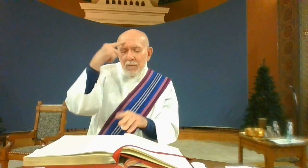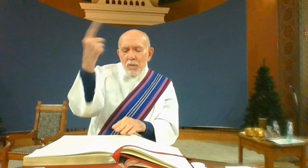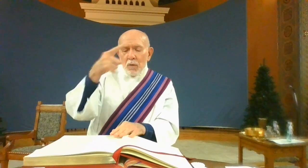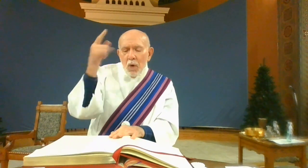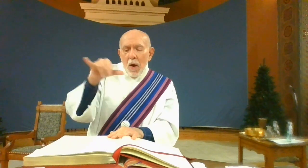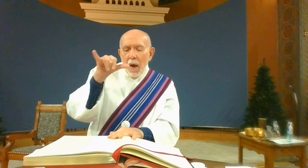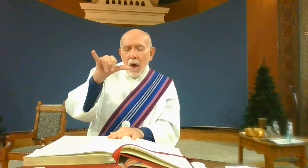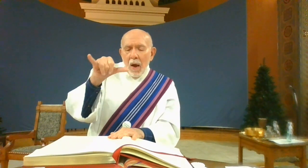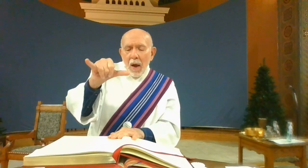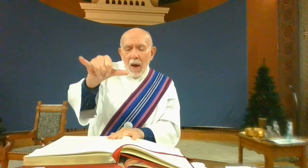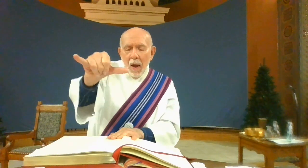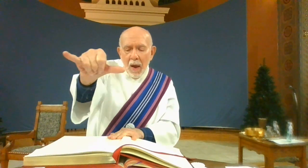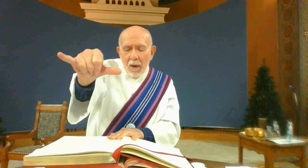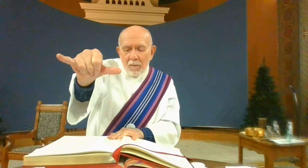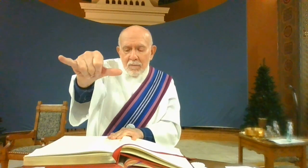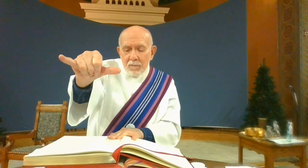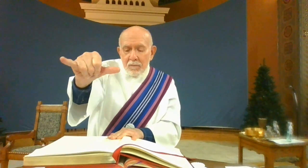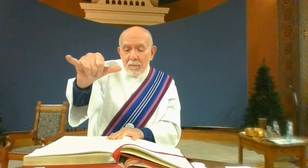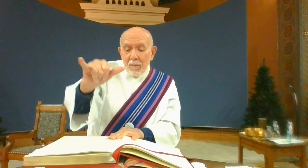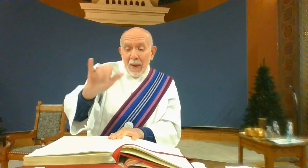there will be no end.